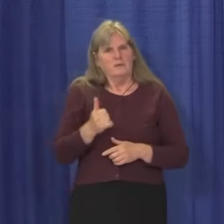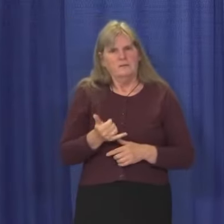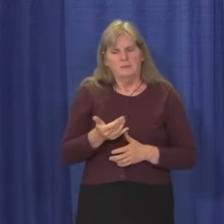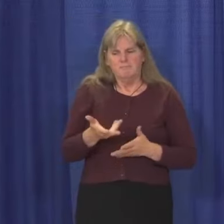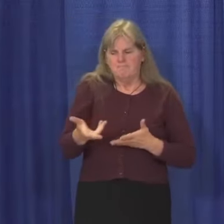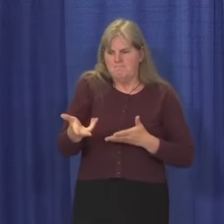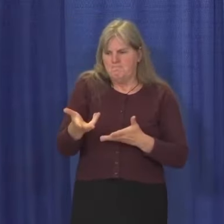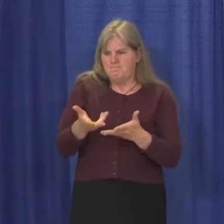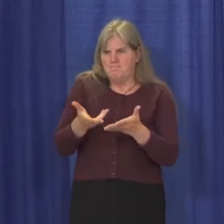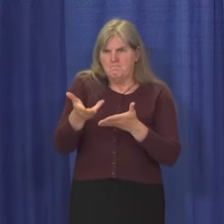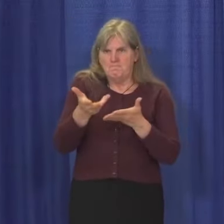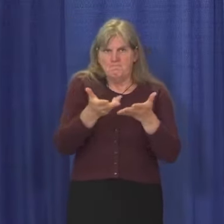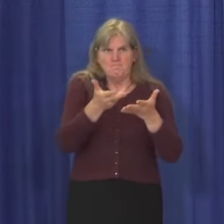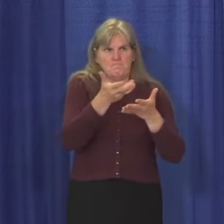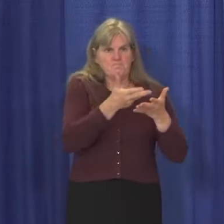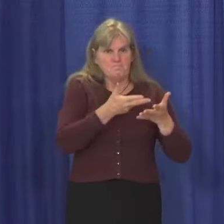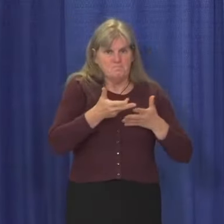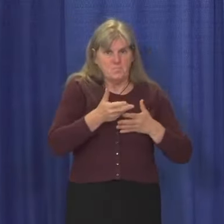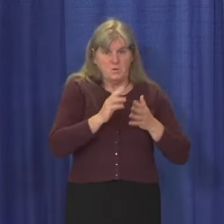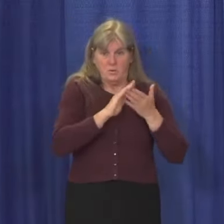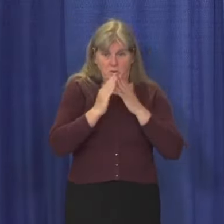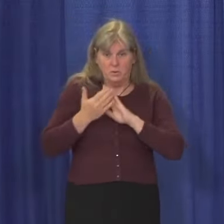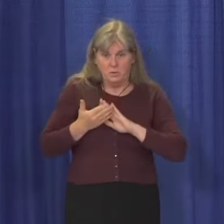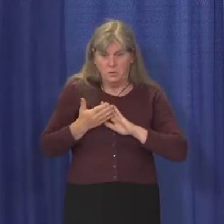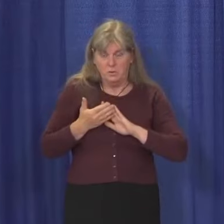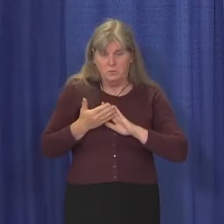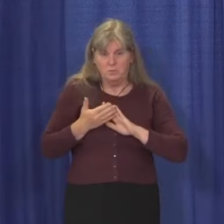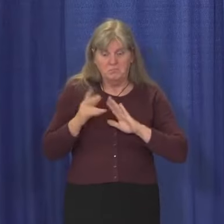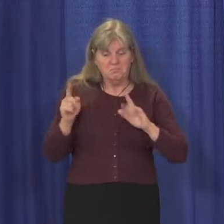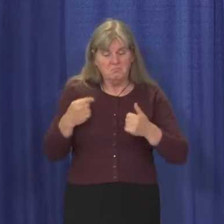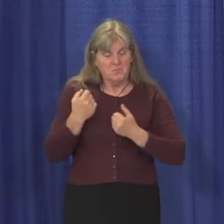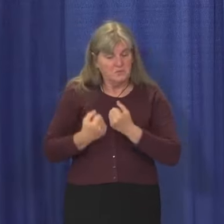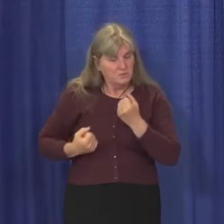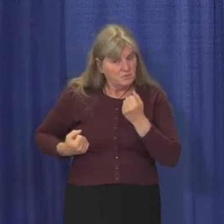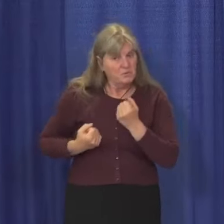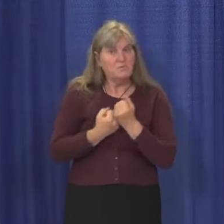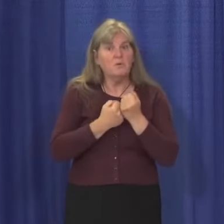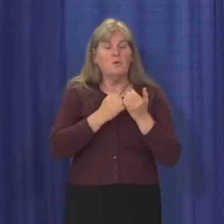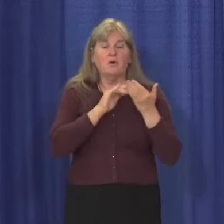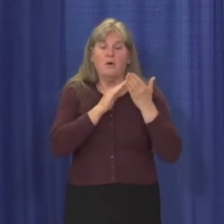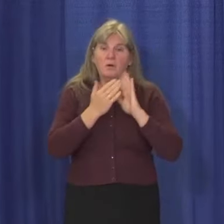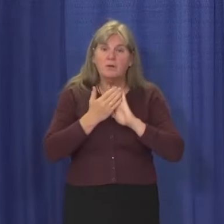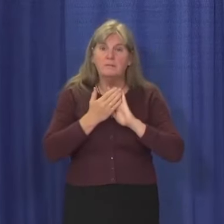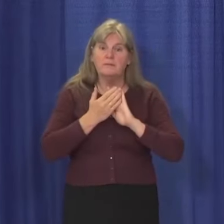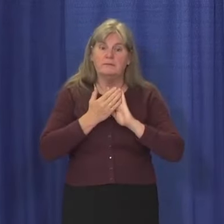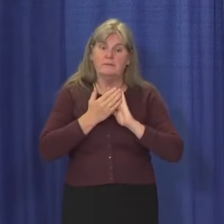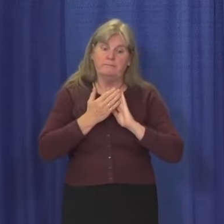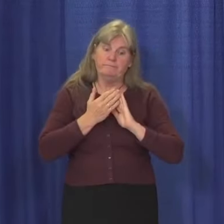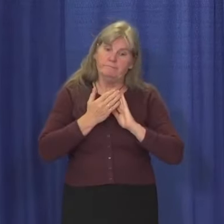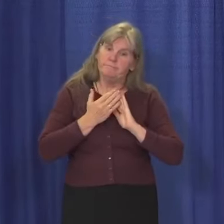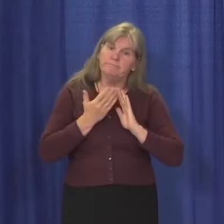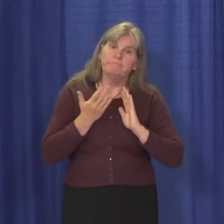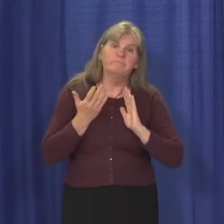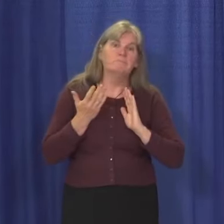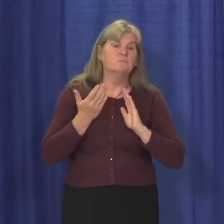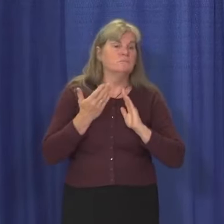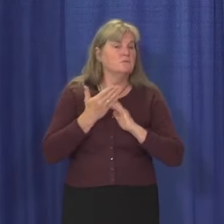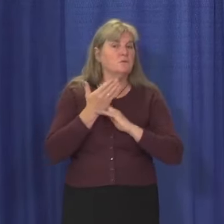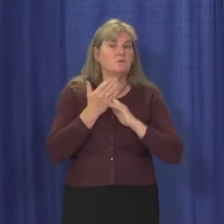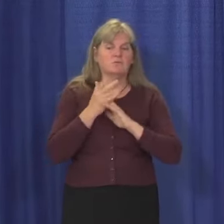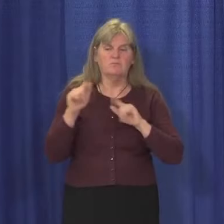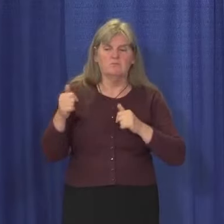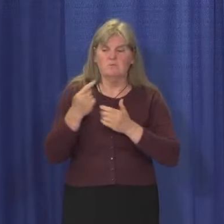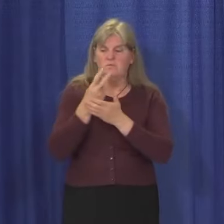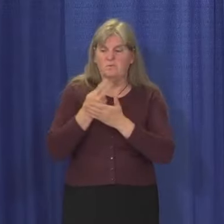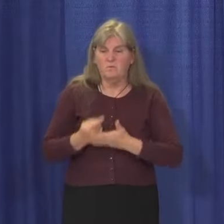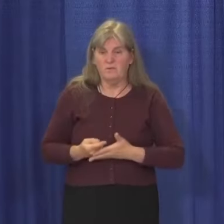communities, and have supported all the communities through this through these recent weeks,